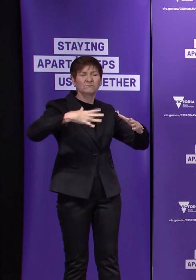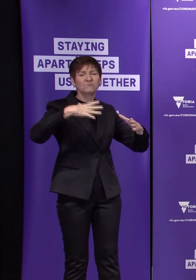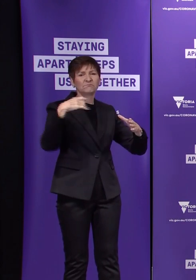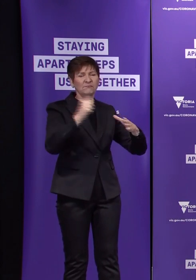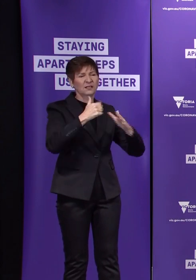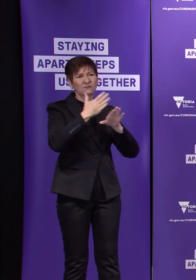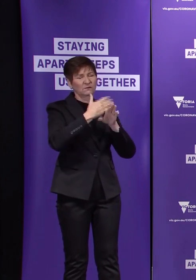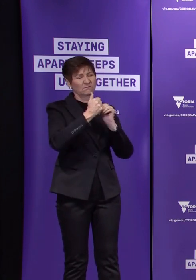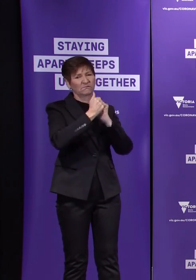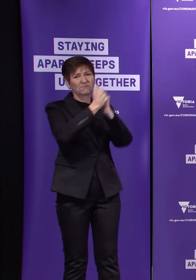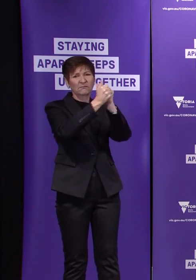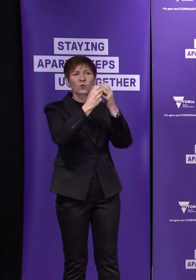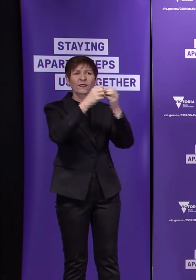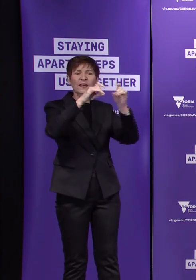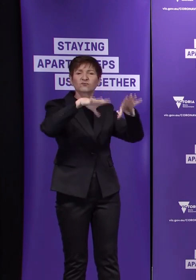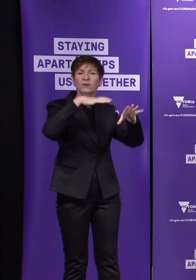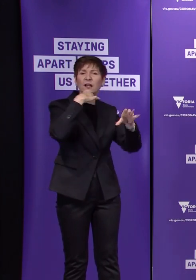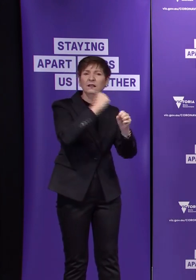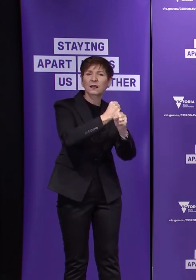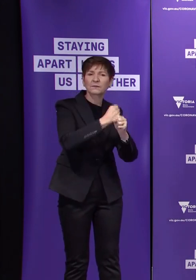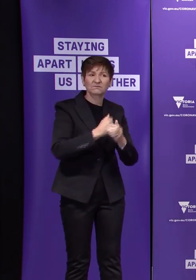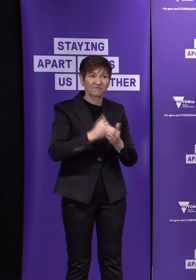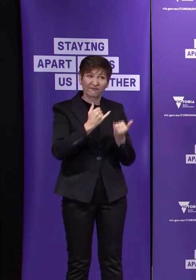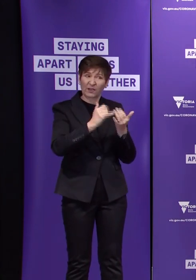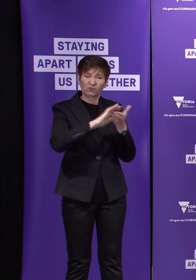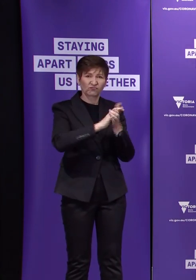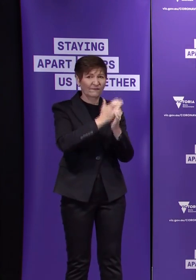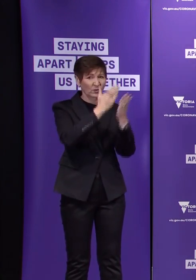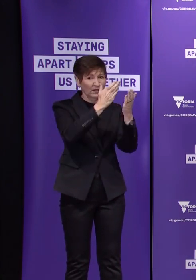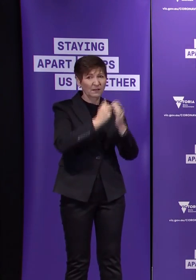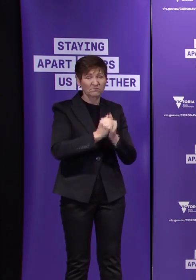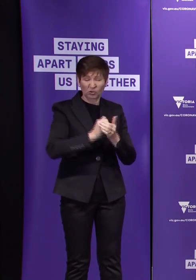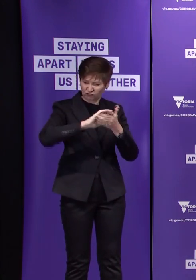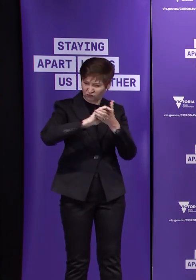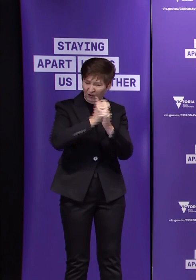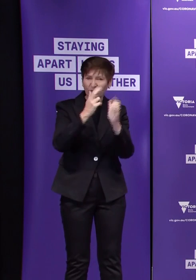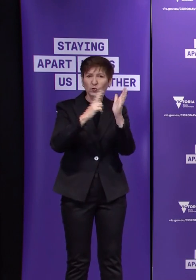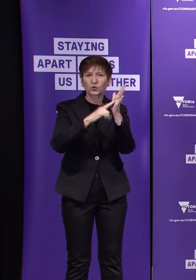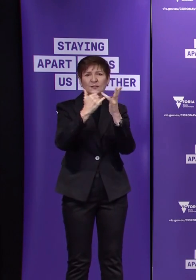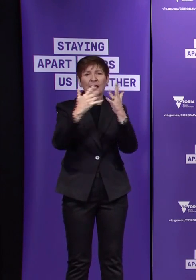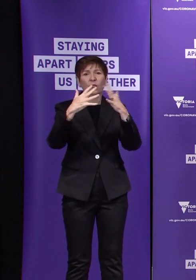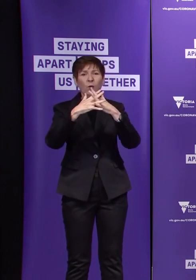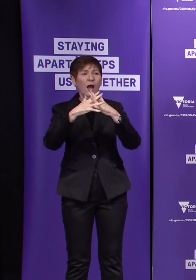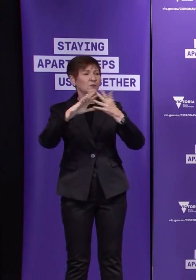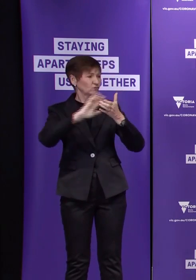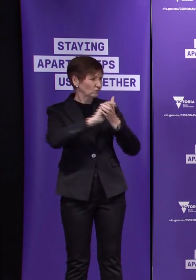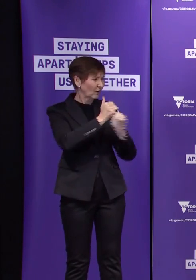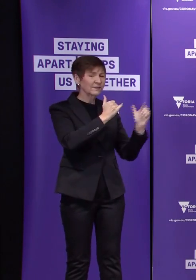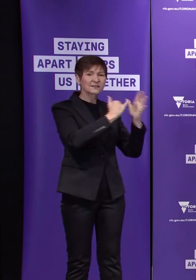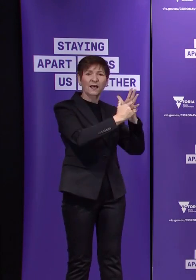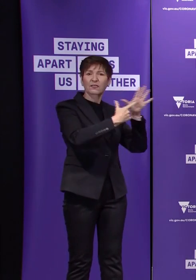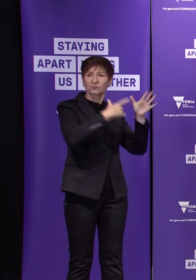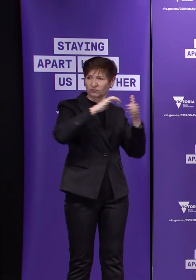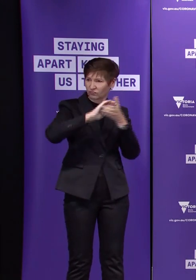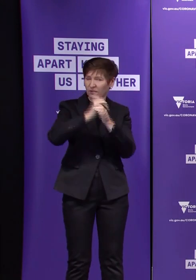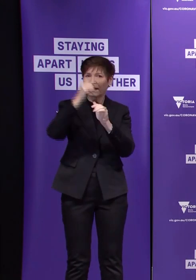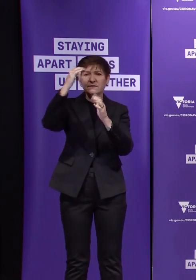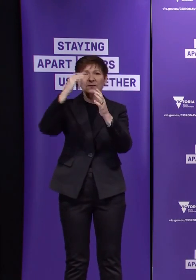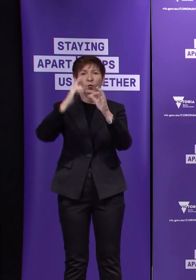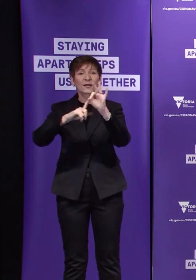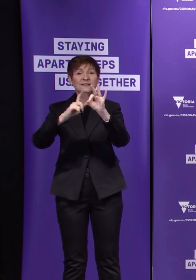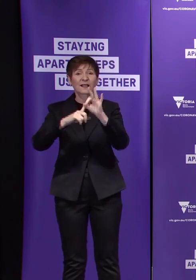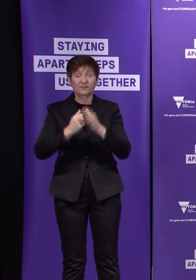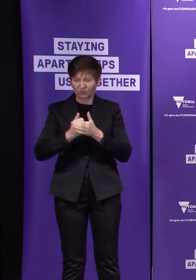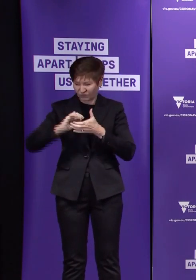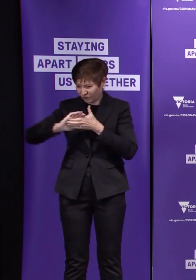many agencies, grateful to other states and territories, grateful to our team, every single member of it, many of whom are doing work they probably never thought they'd be